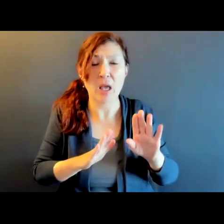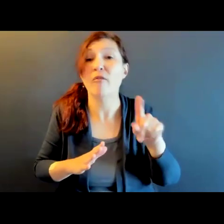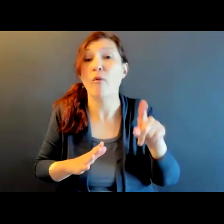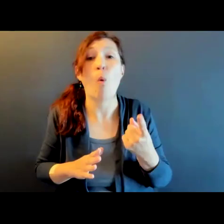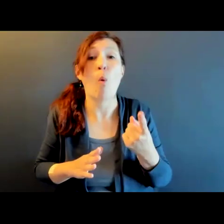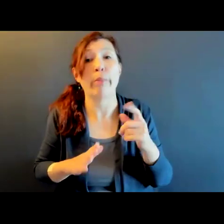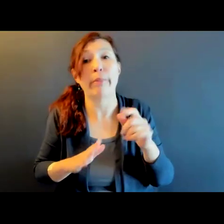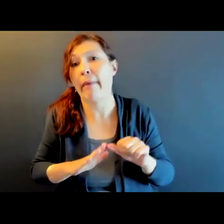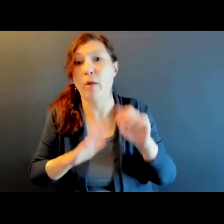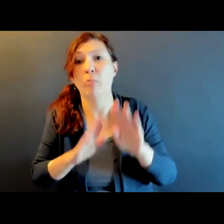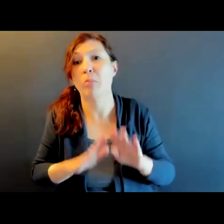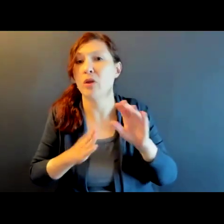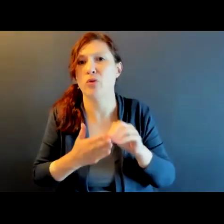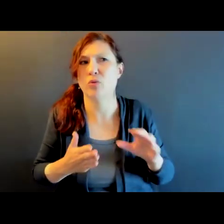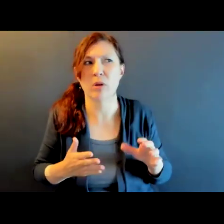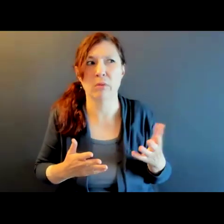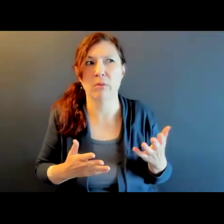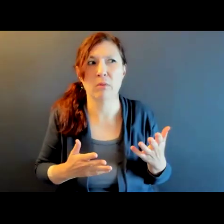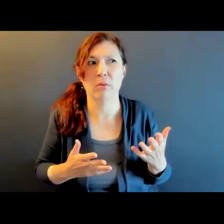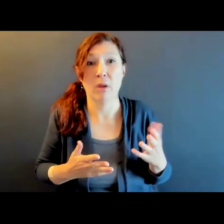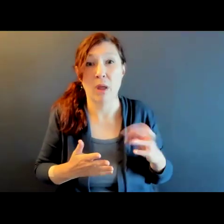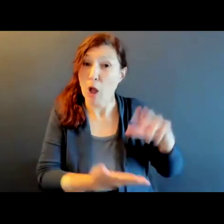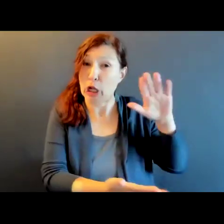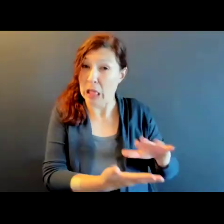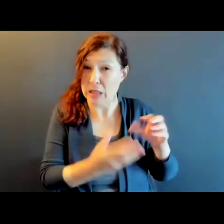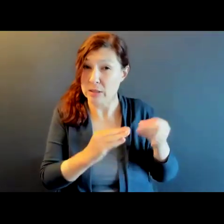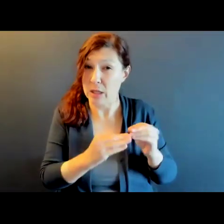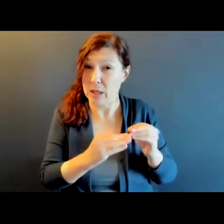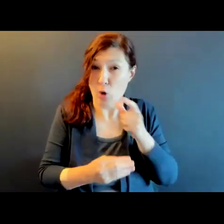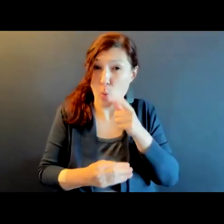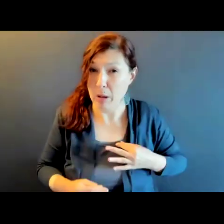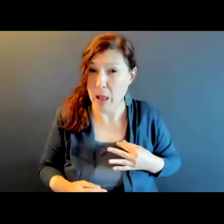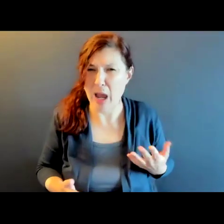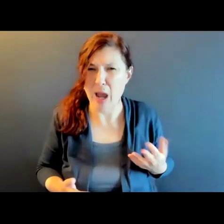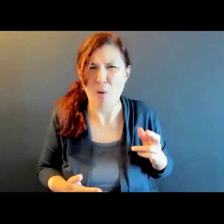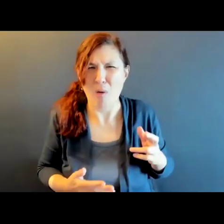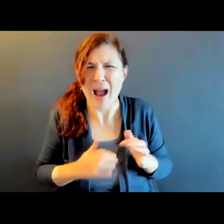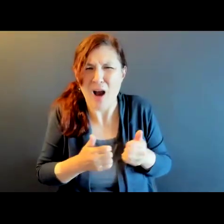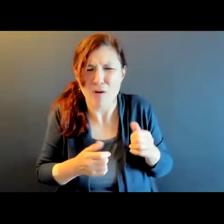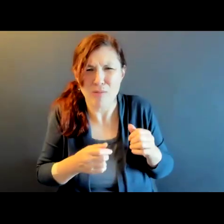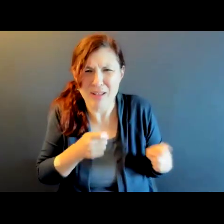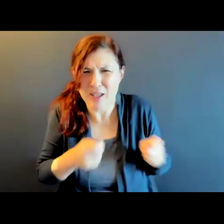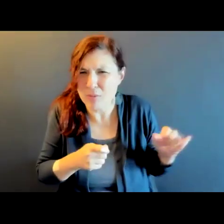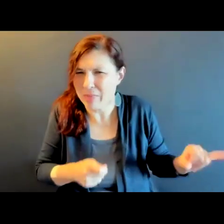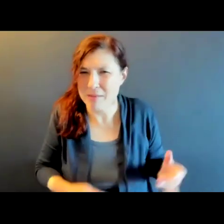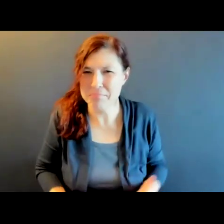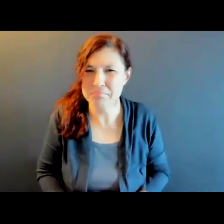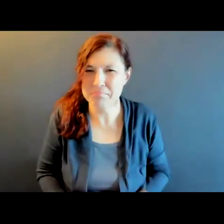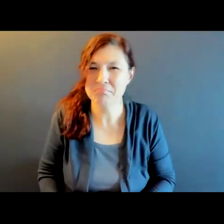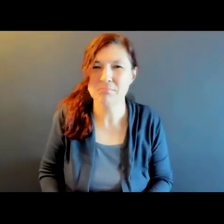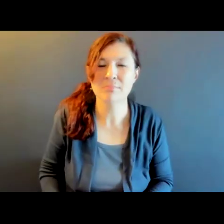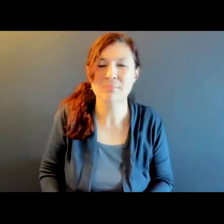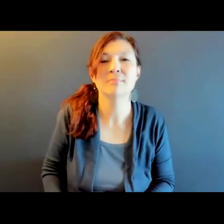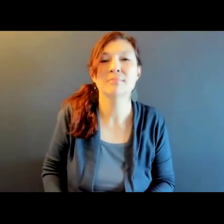figure out what other options can you think about that lessens the issue, pressure on the child. I mean, the